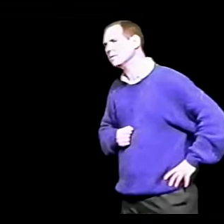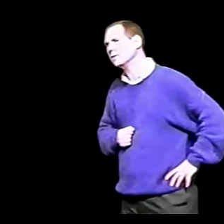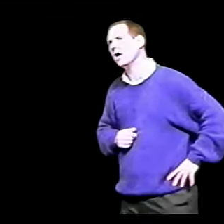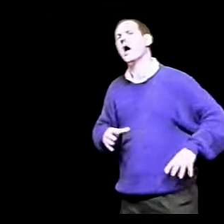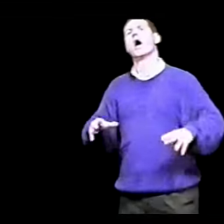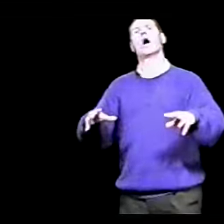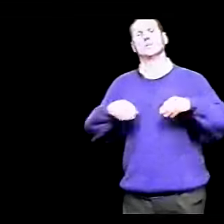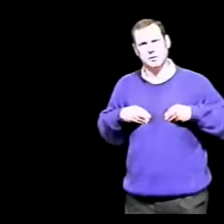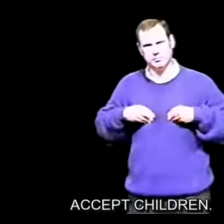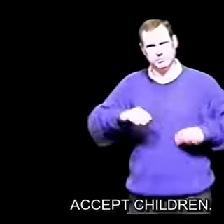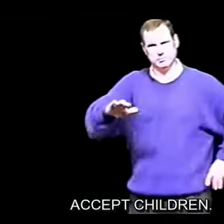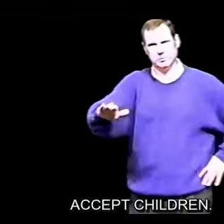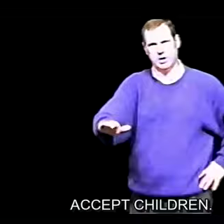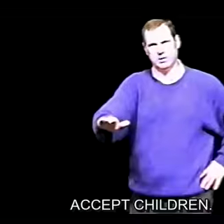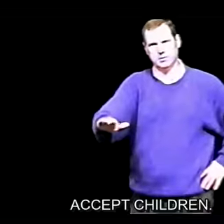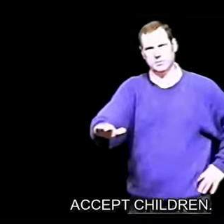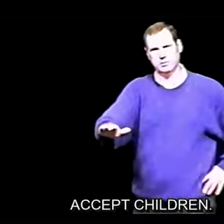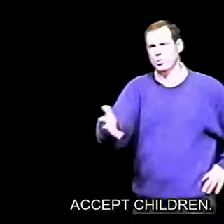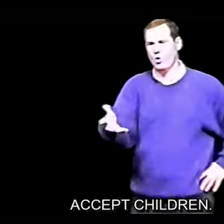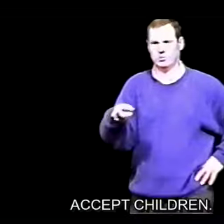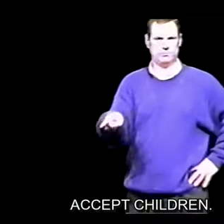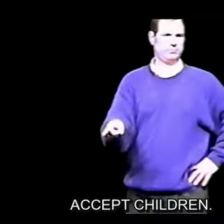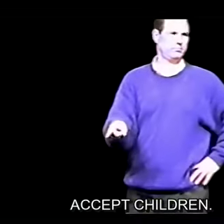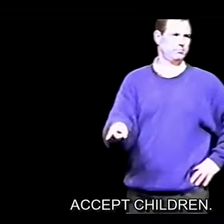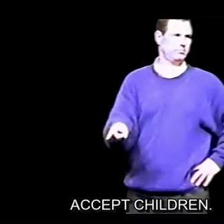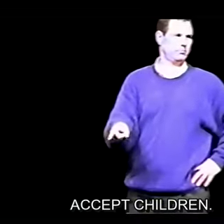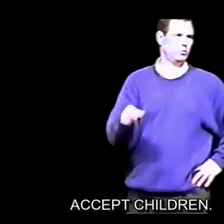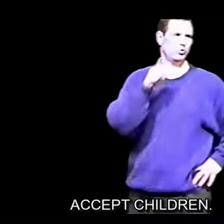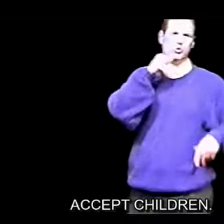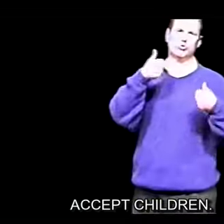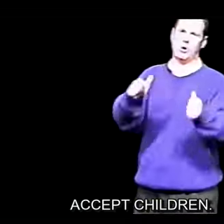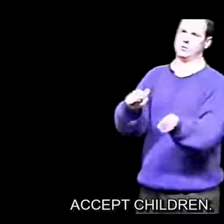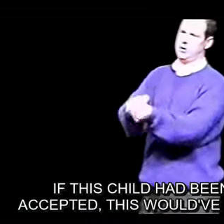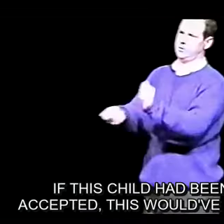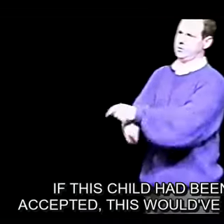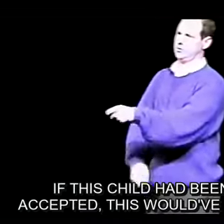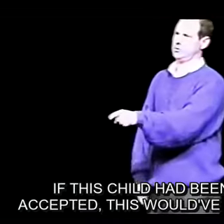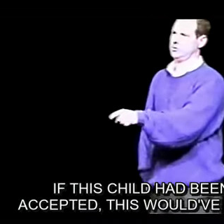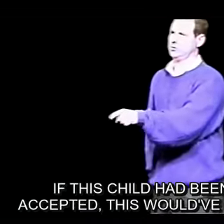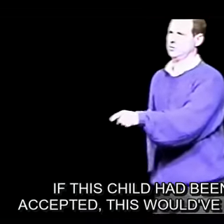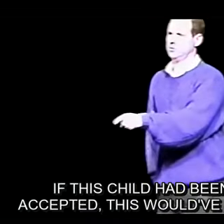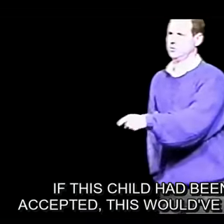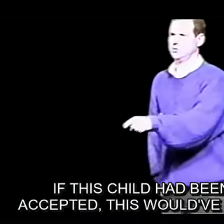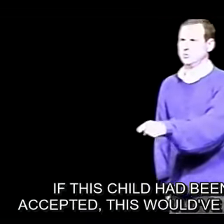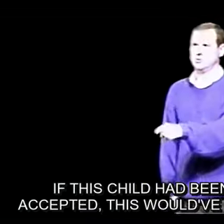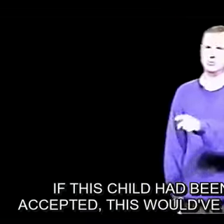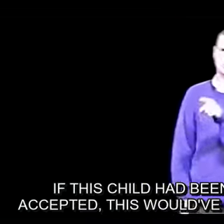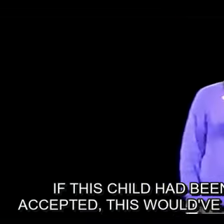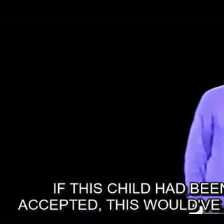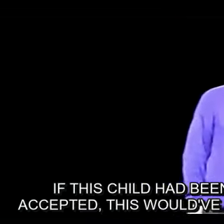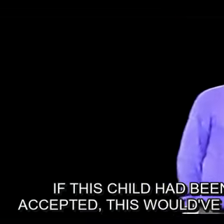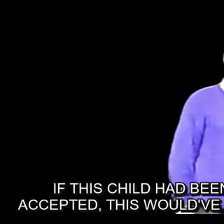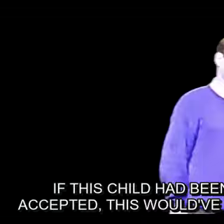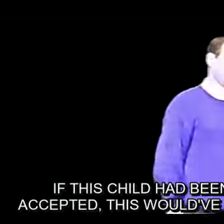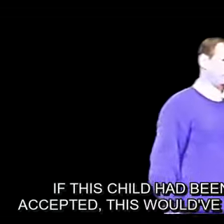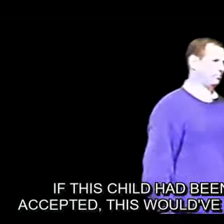Accept children. If this child had been accepted, this would have been a very different story.